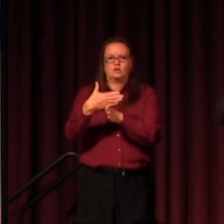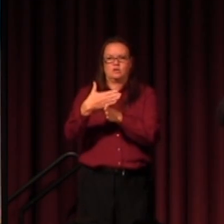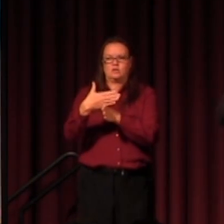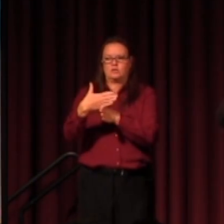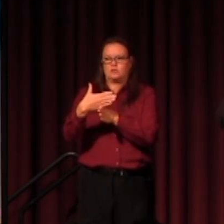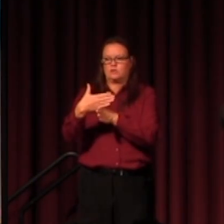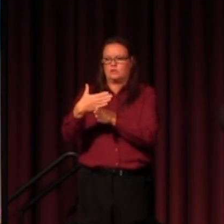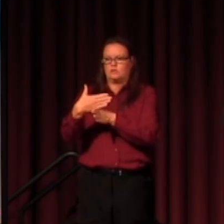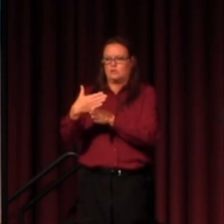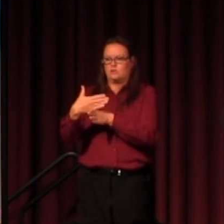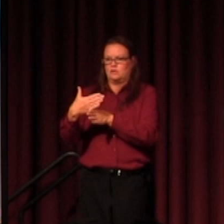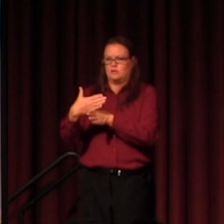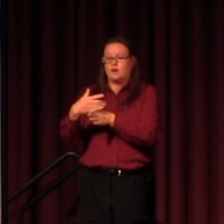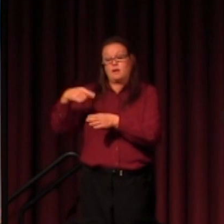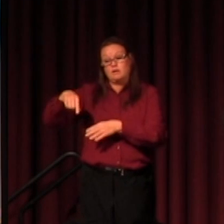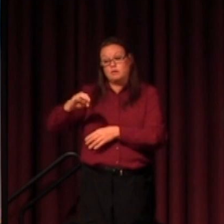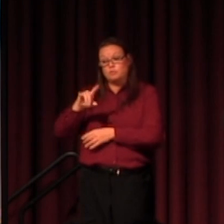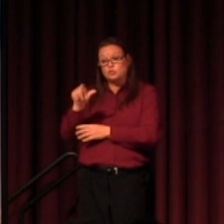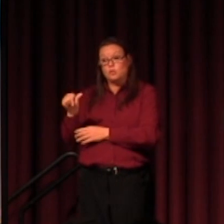We gotta do that here in Missoula.